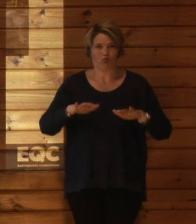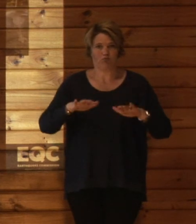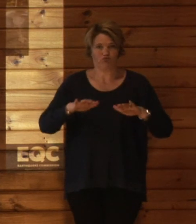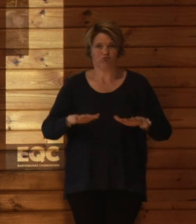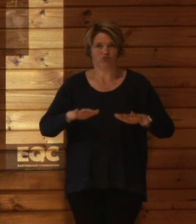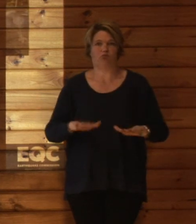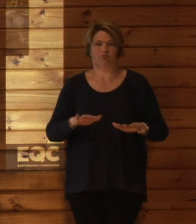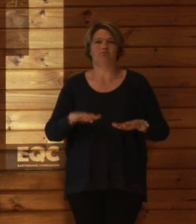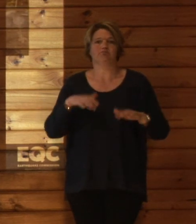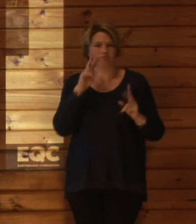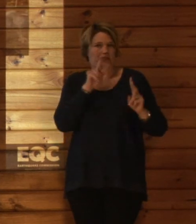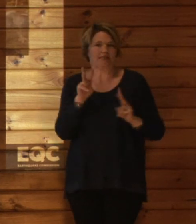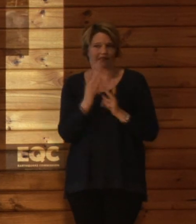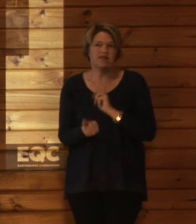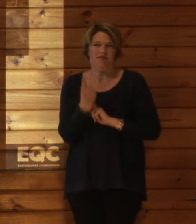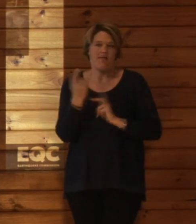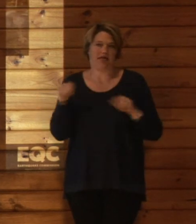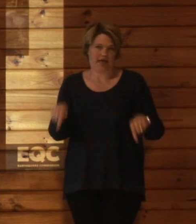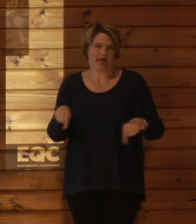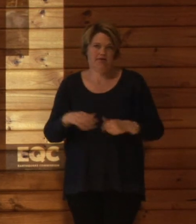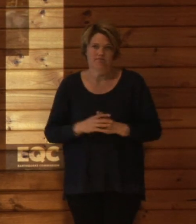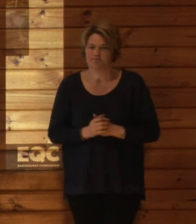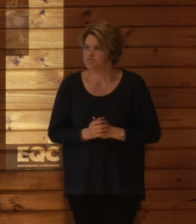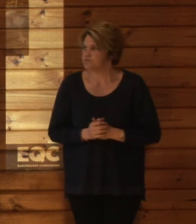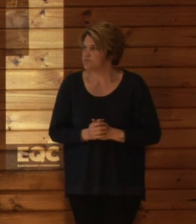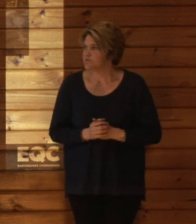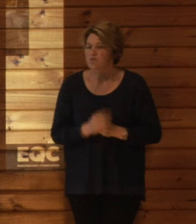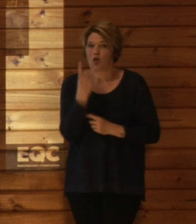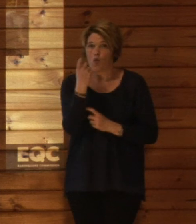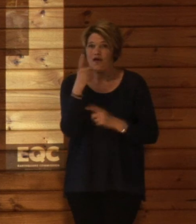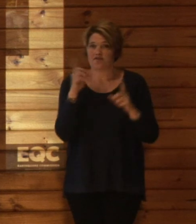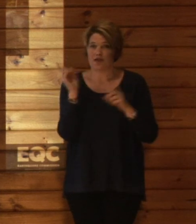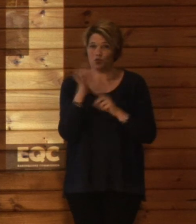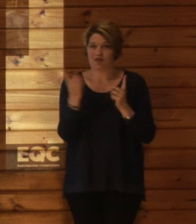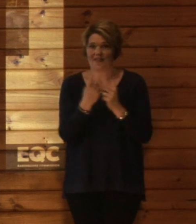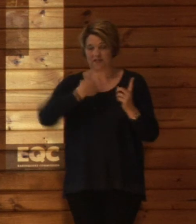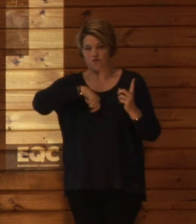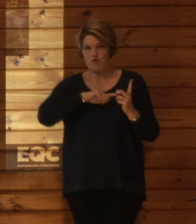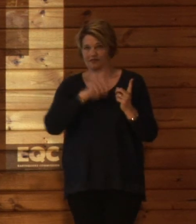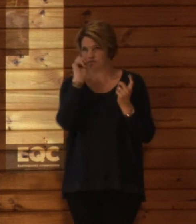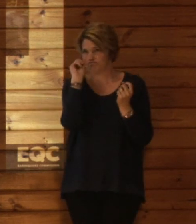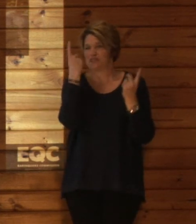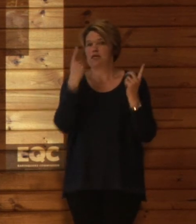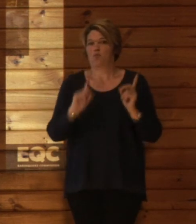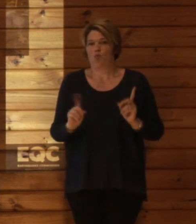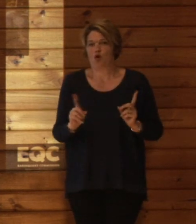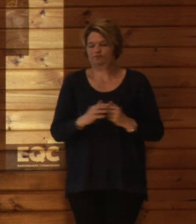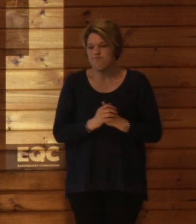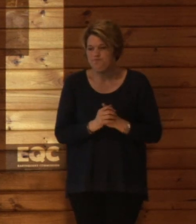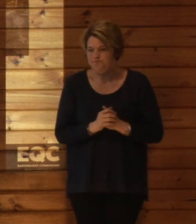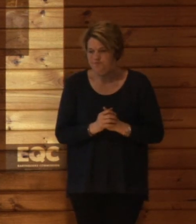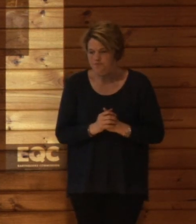One of the important things for us to recognise, though, is that there's a difference between the sort of liquefaction